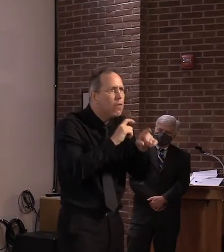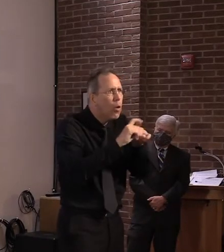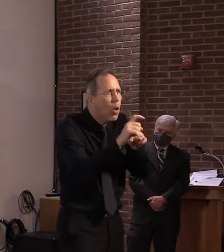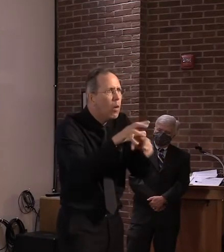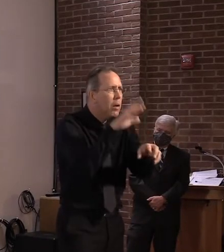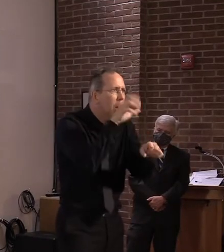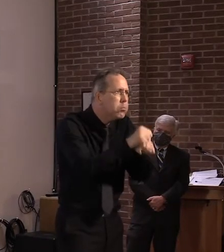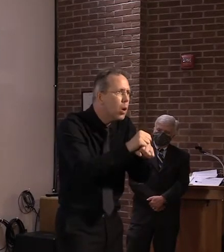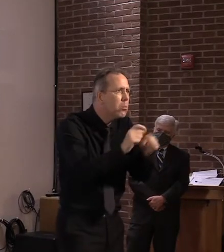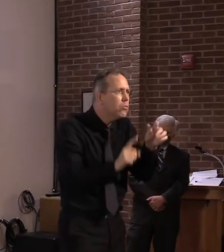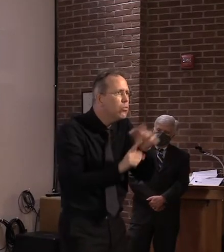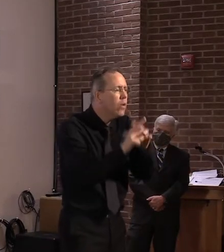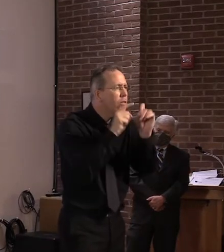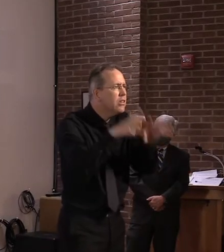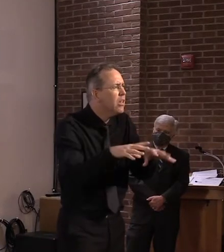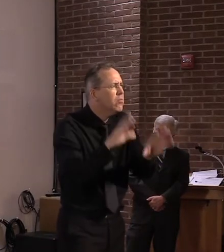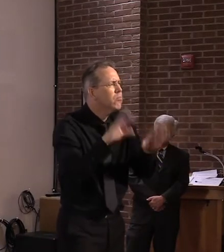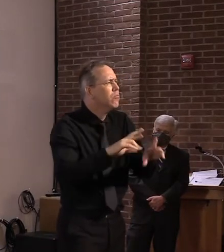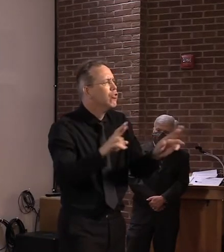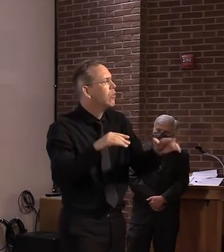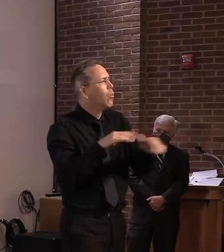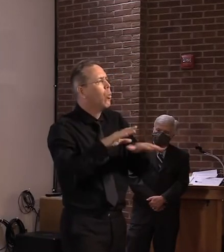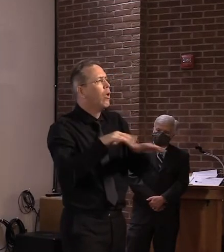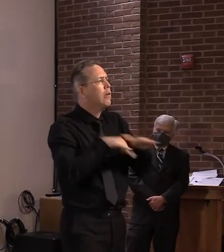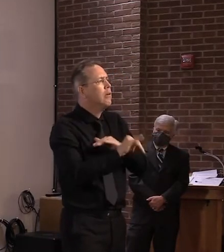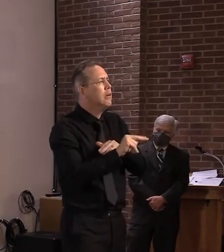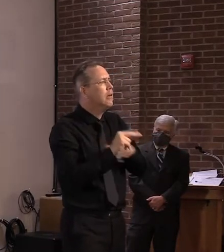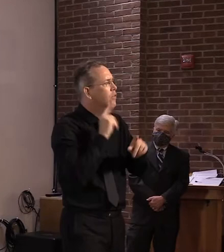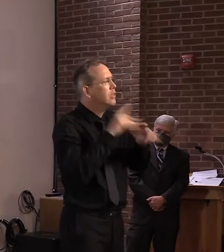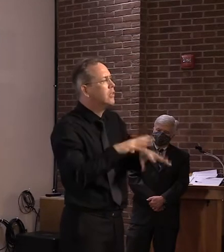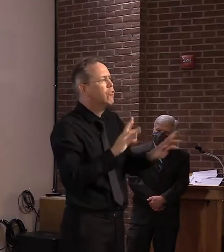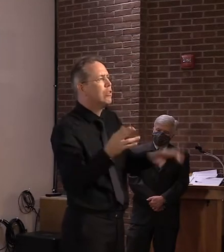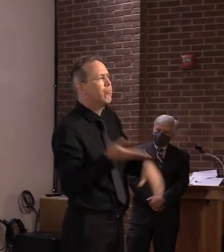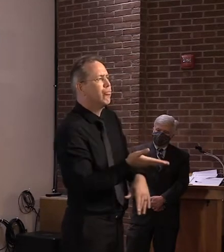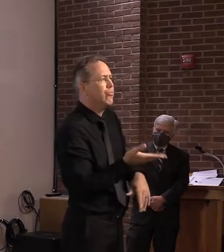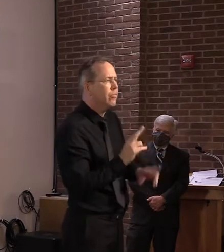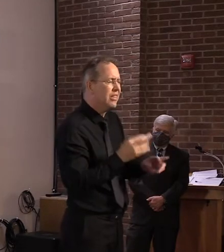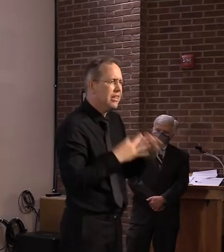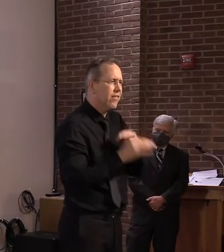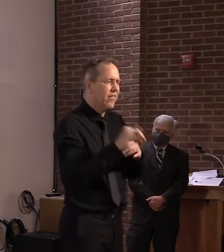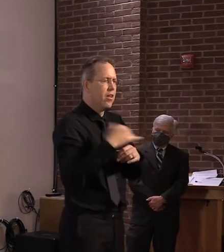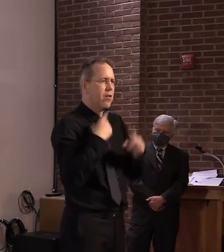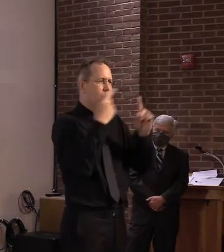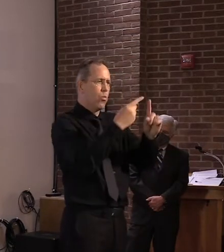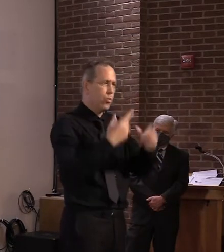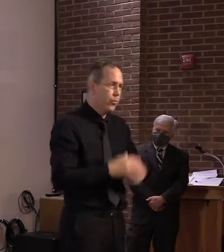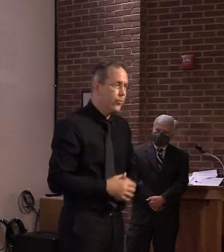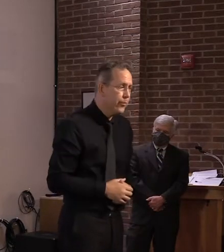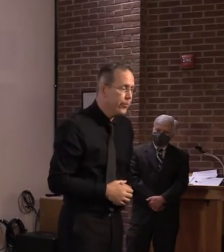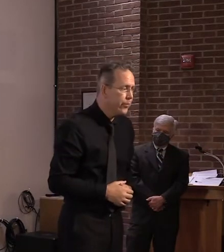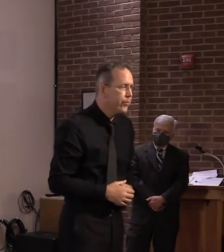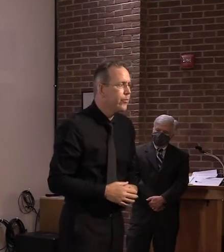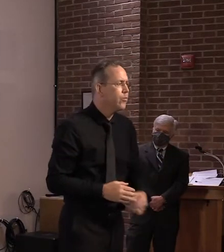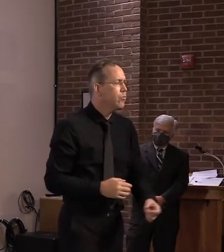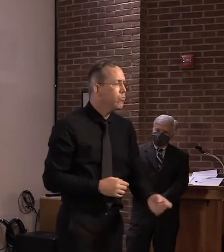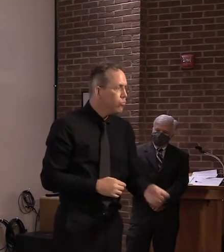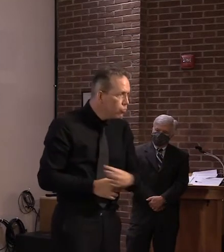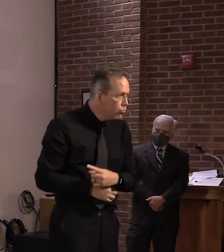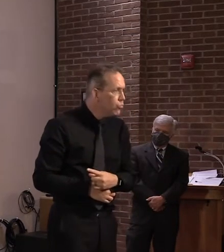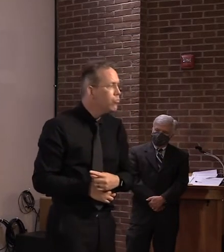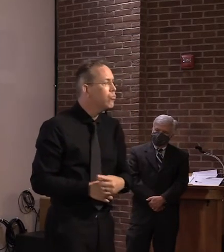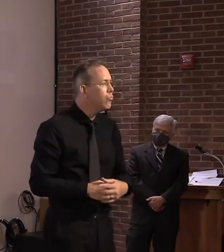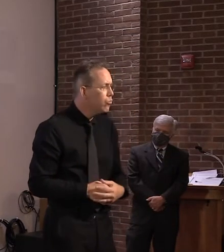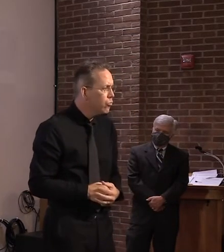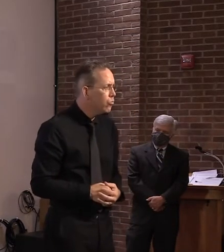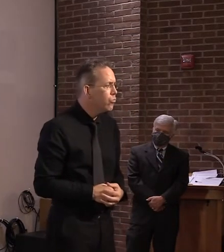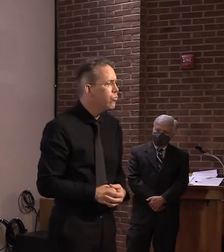Okay, and since it's a partnership in this instance, like you're working on a potential partnership, I'm guessing it would kind of be included in the